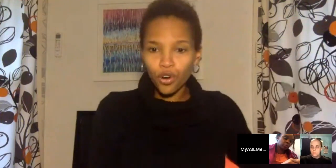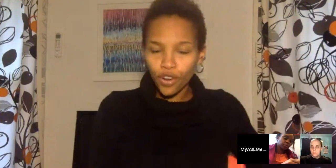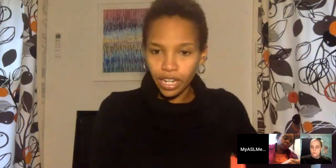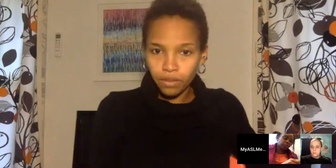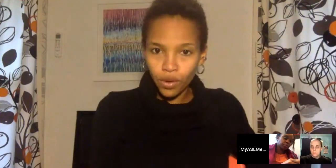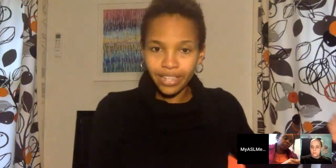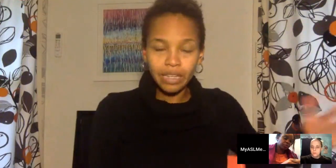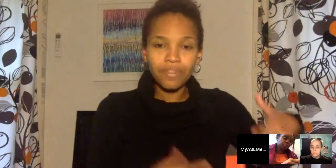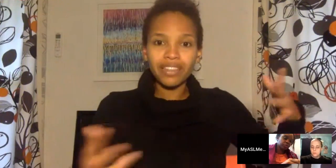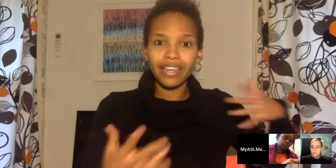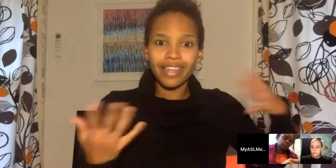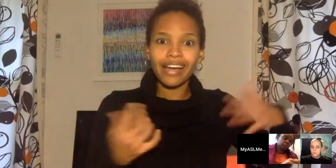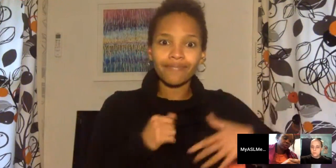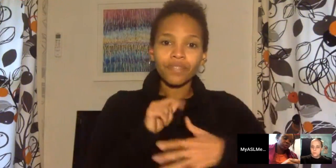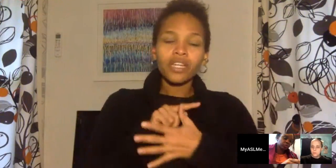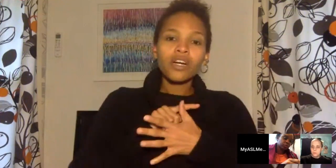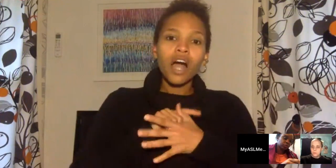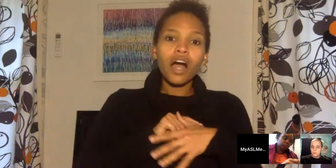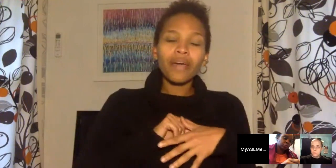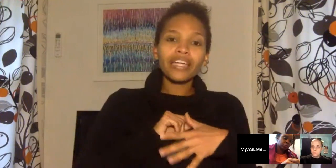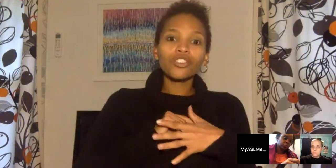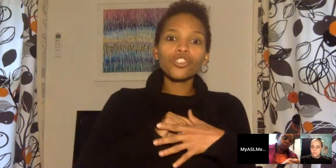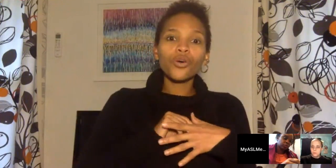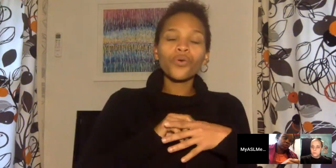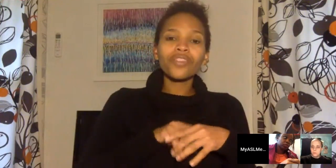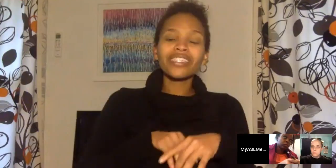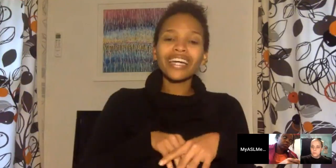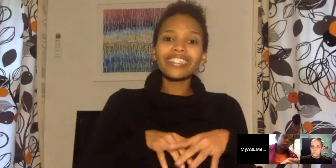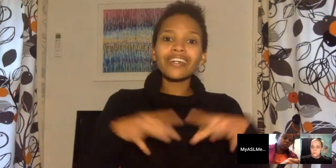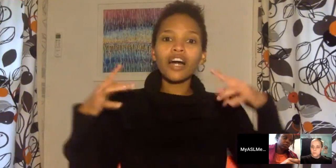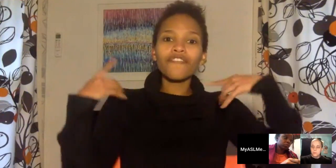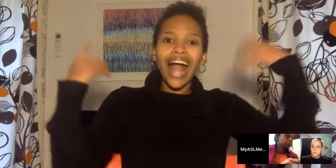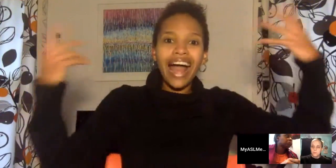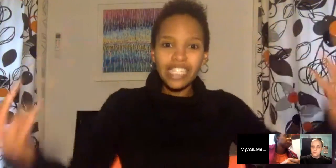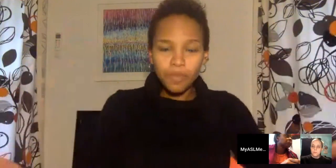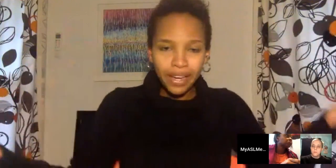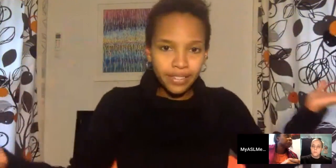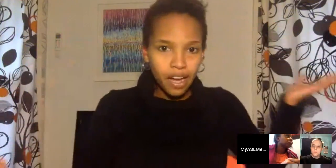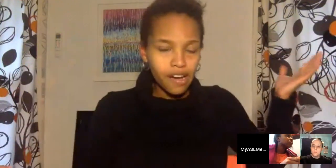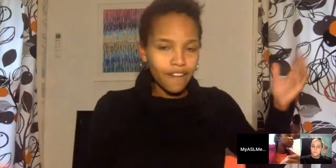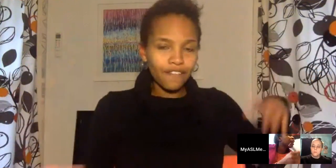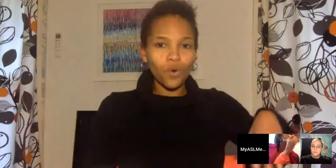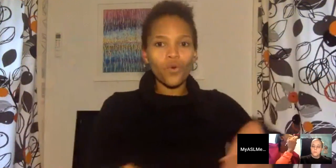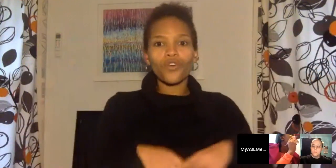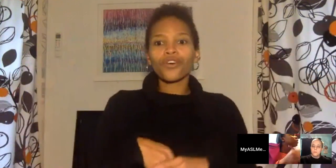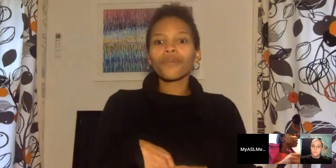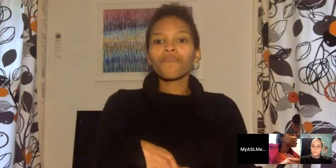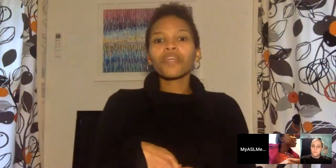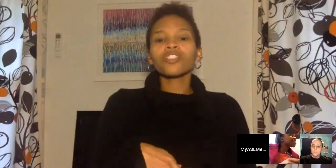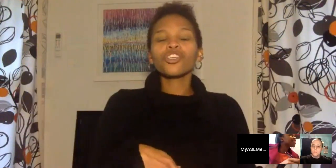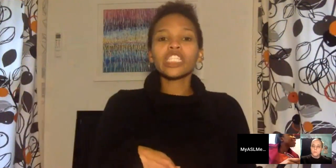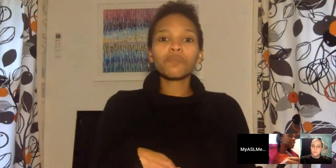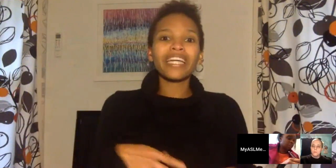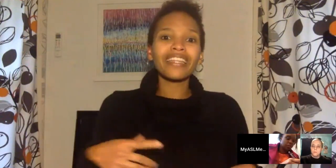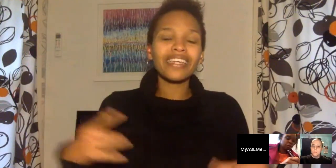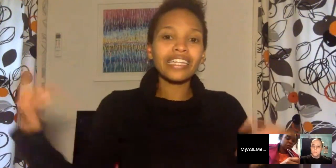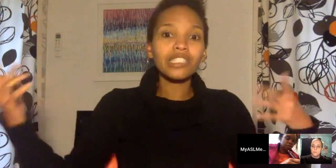program. Okay, something like that. And so this idea of aspects of, or she explained things